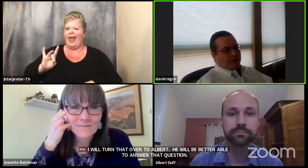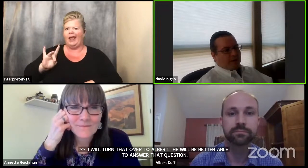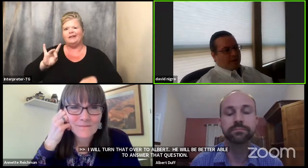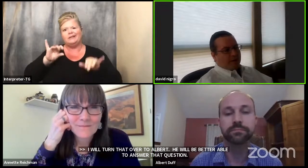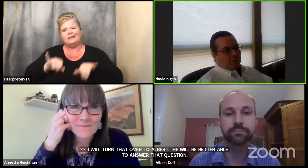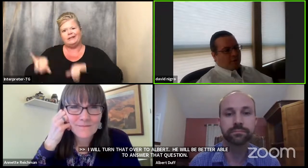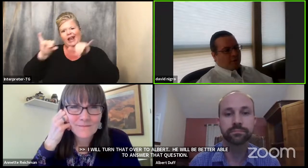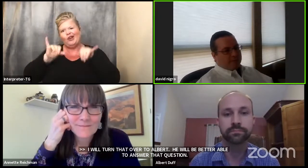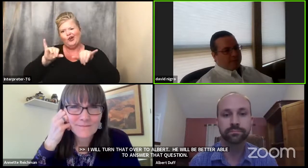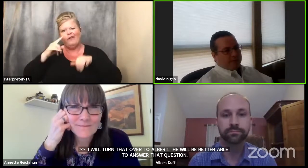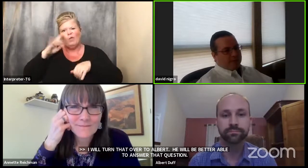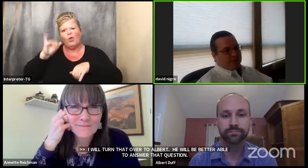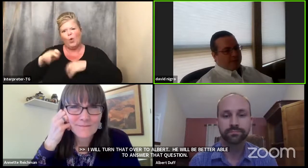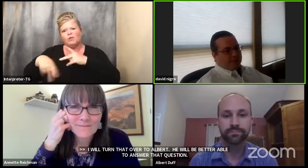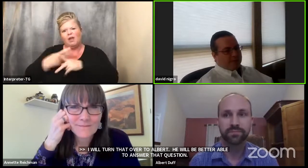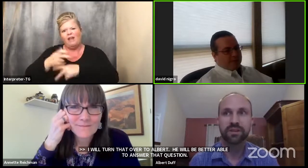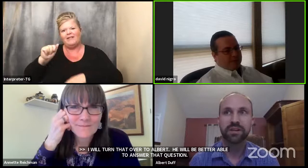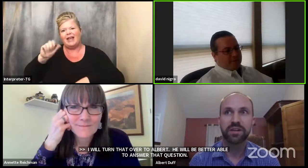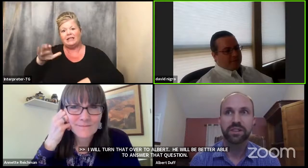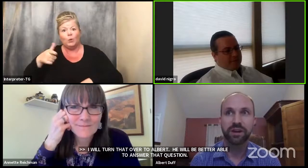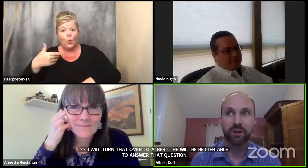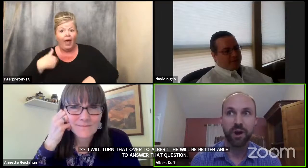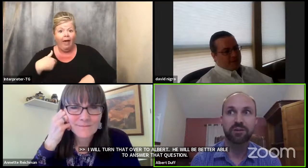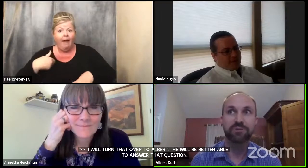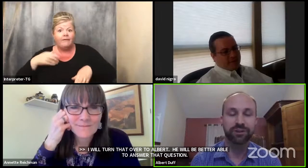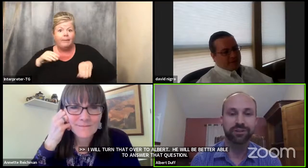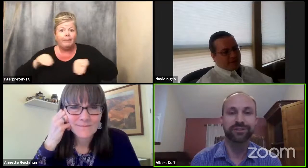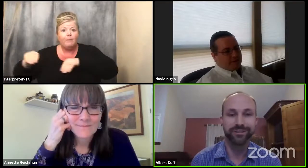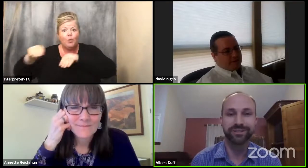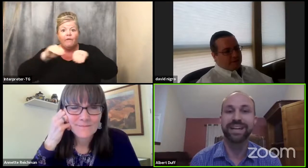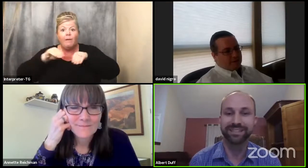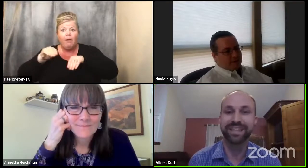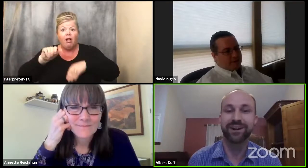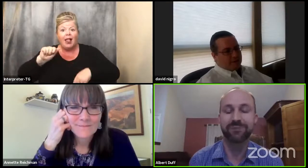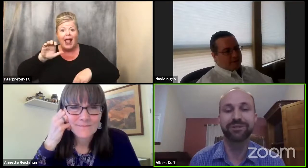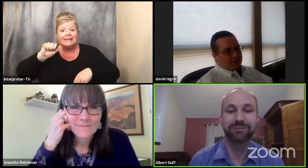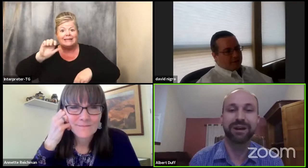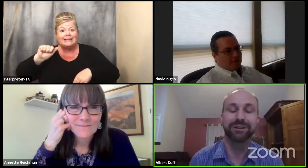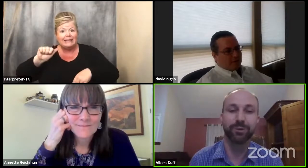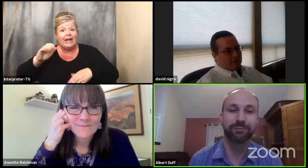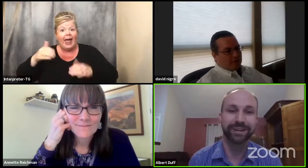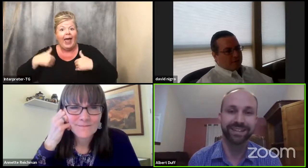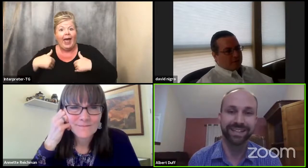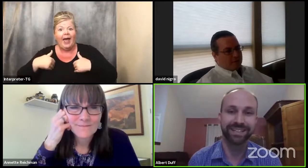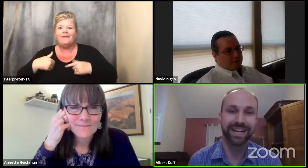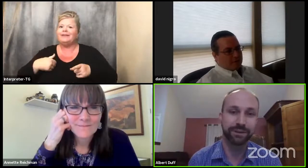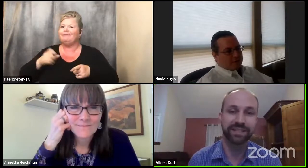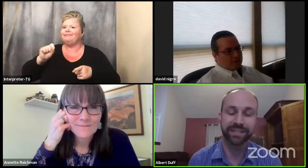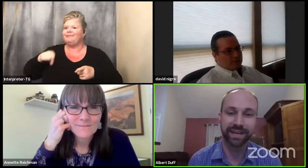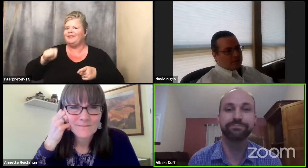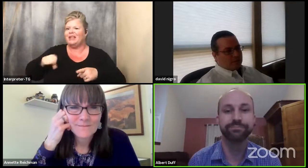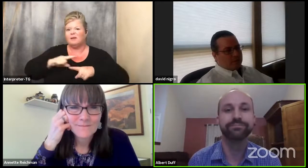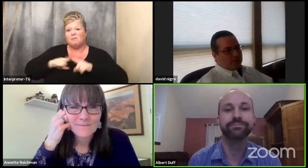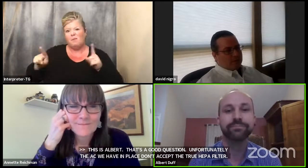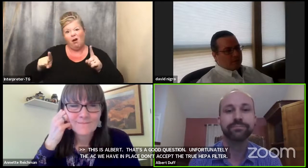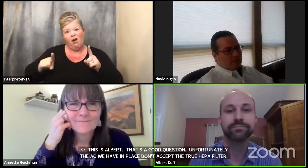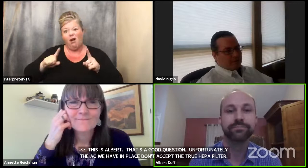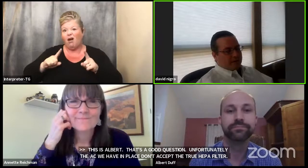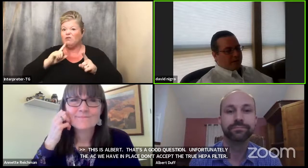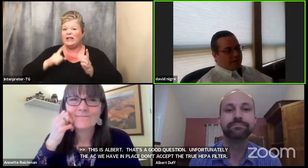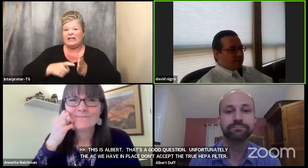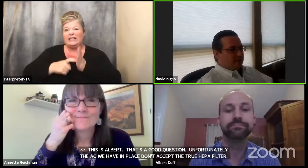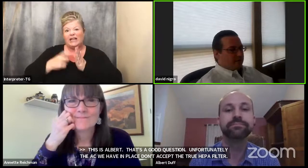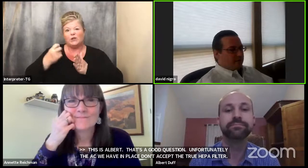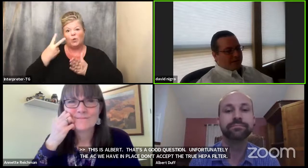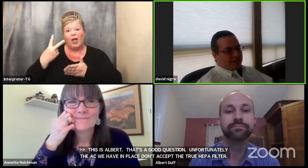Okay, are there any portable devices that you may have? There are, but they're about a 12-week lead time at this time. Okay,